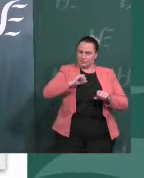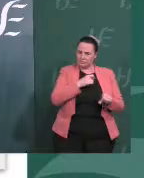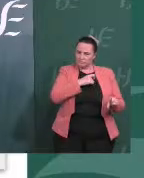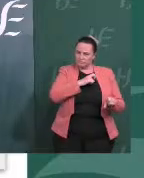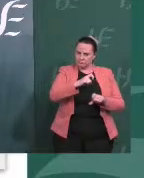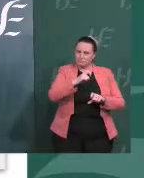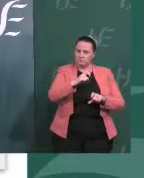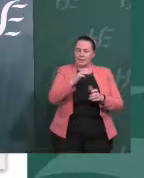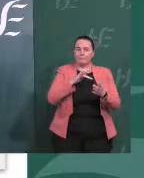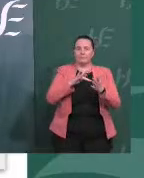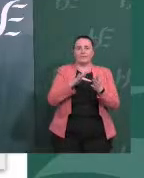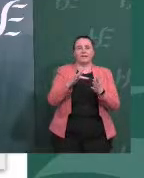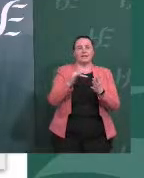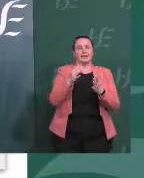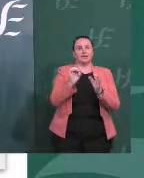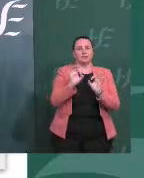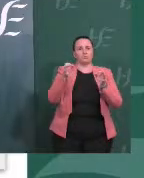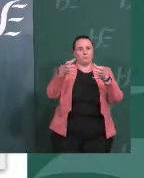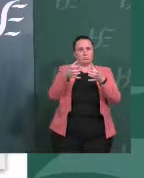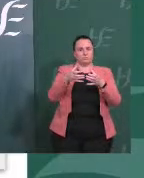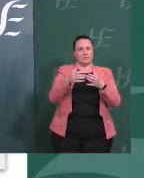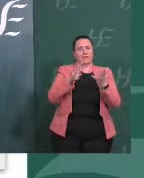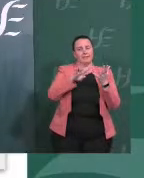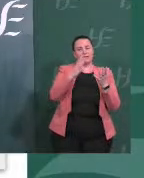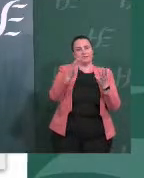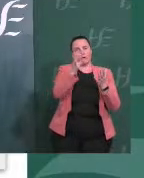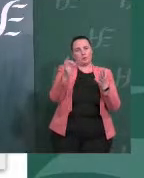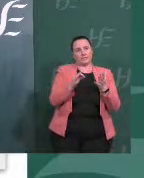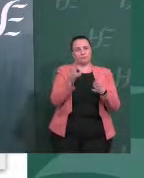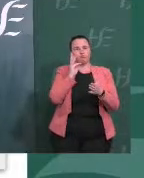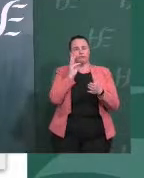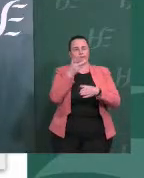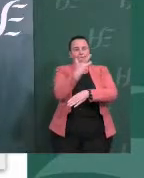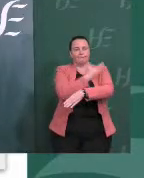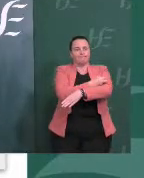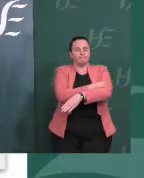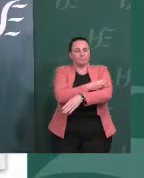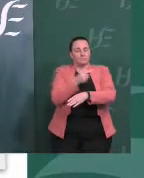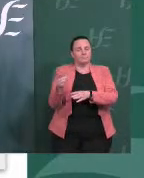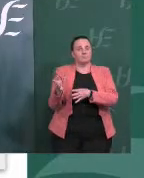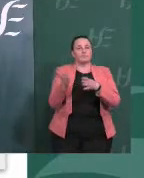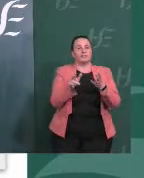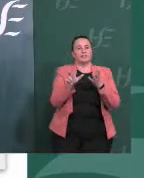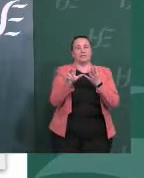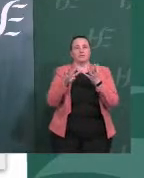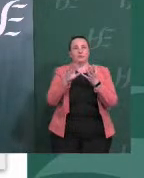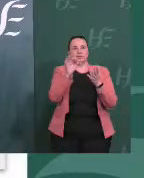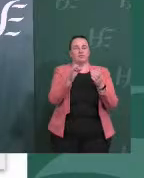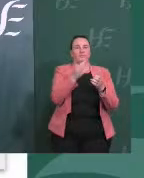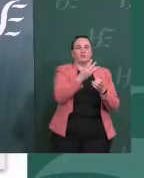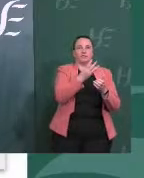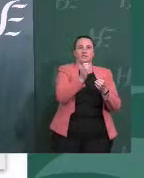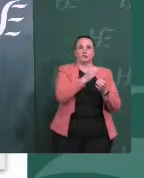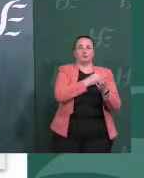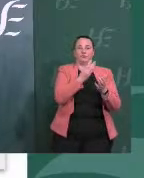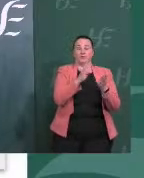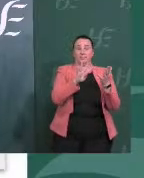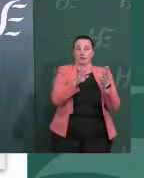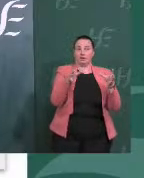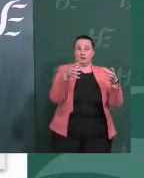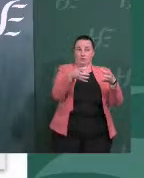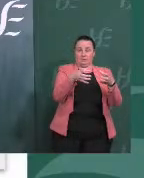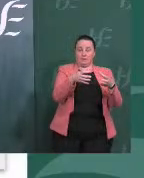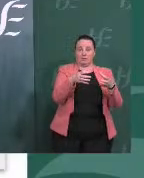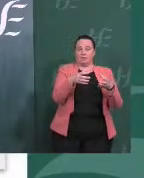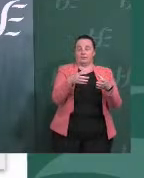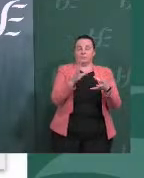among middle-aged groups, where we see uptake of 94% for dose 1, 89% 40-49. That's not taking into account of those